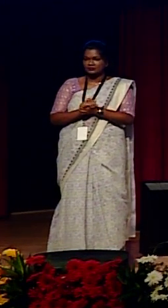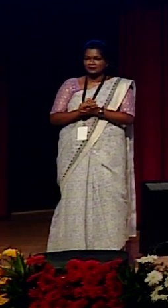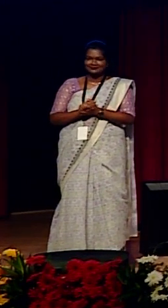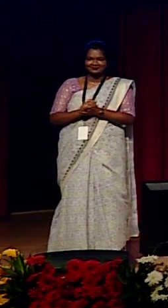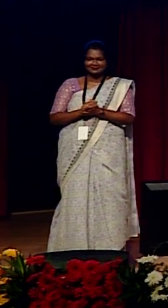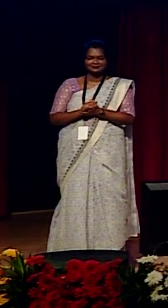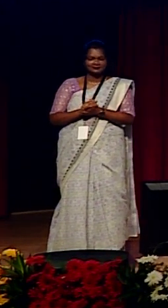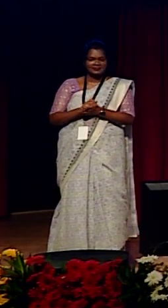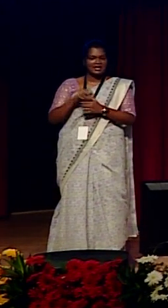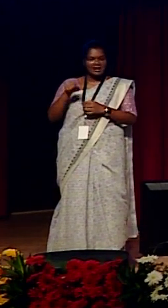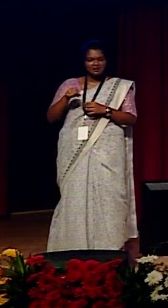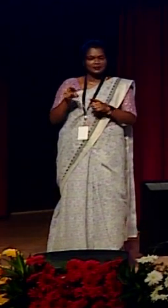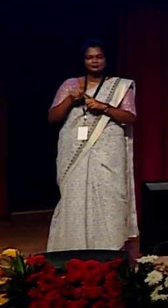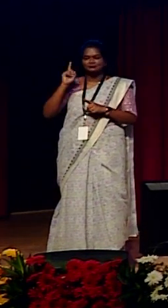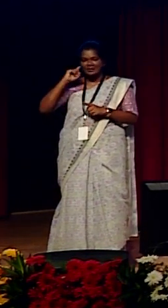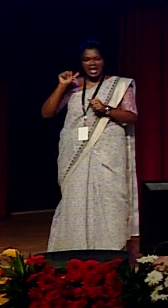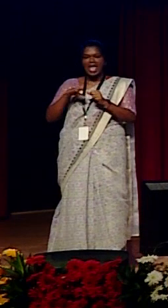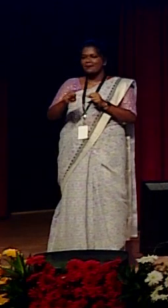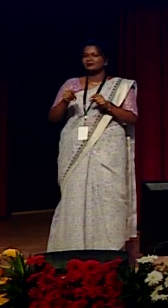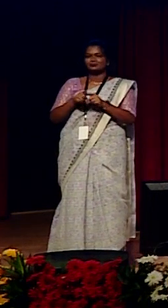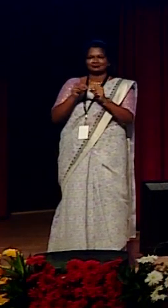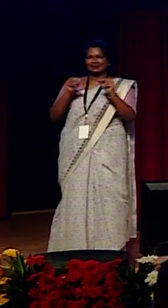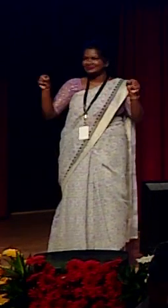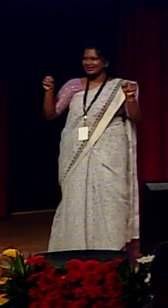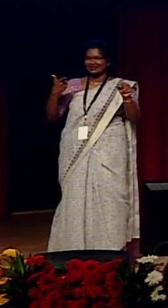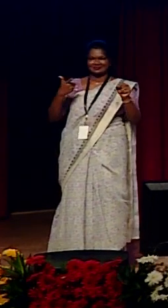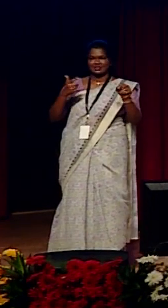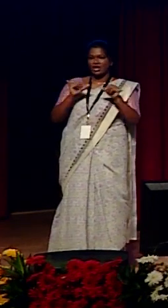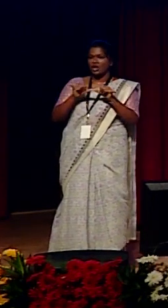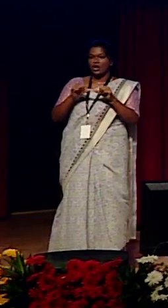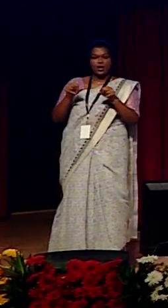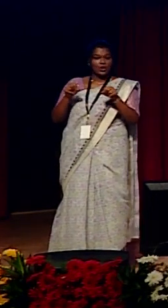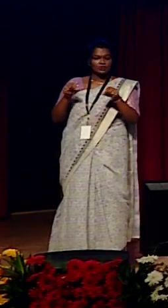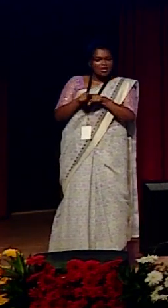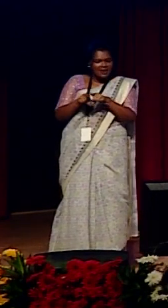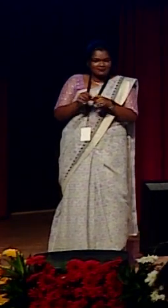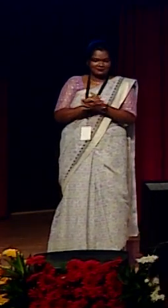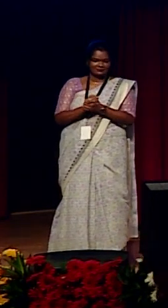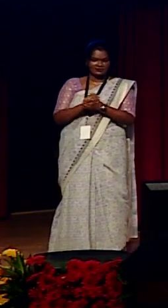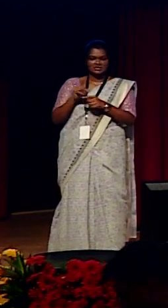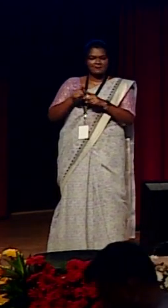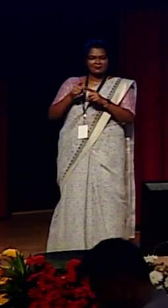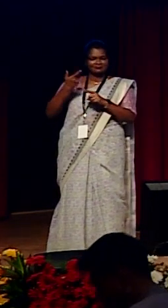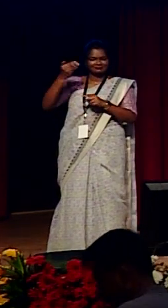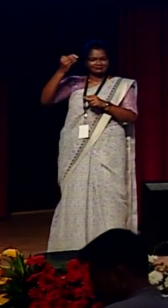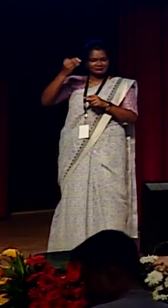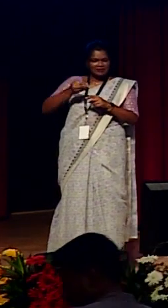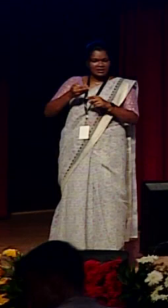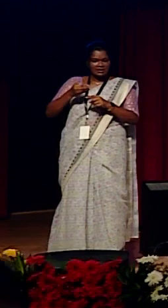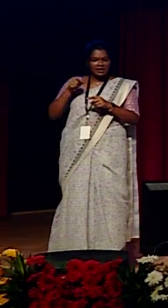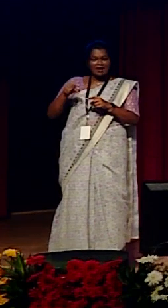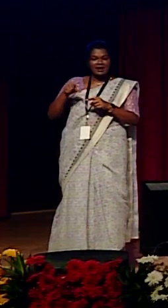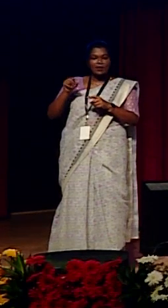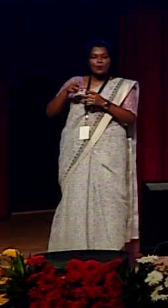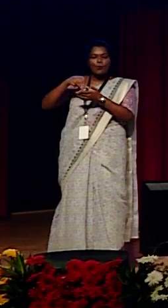used an ultrasonic sensor to be able to measure the depth and then look at the measurements of